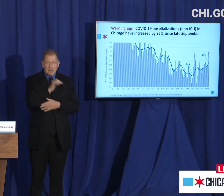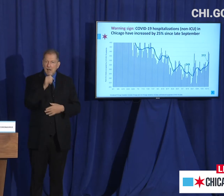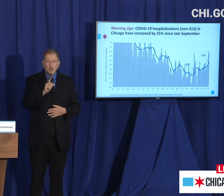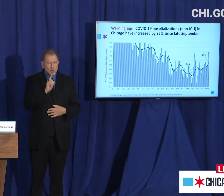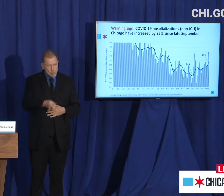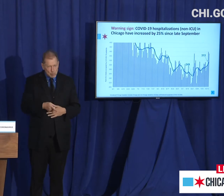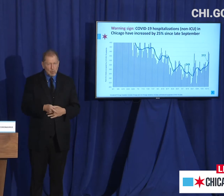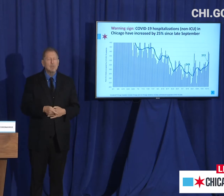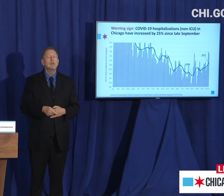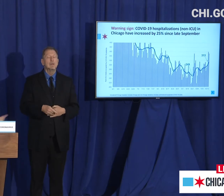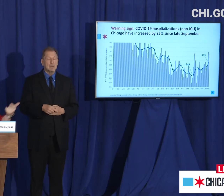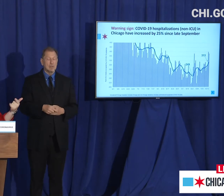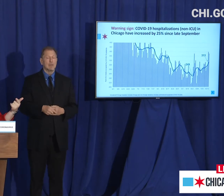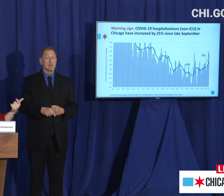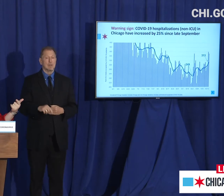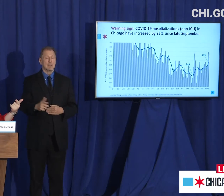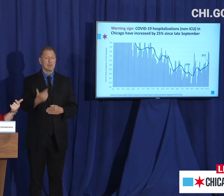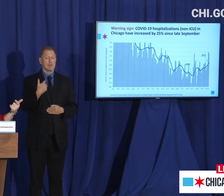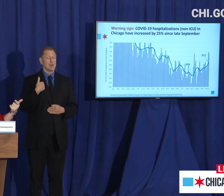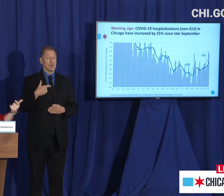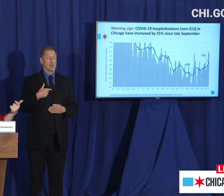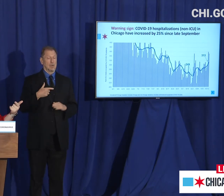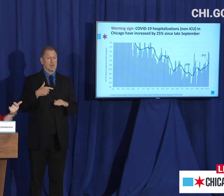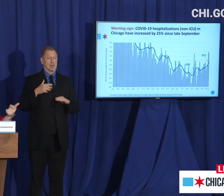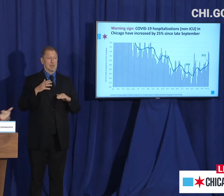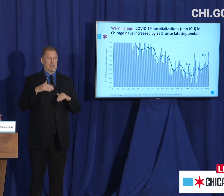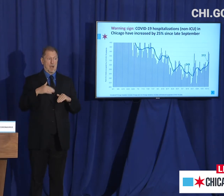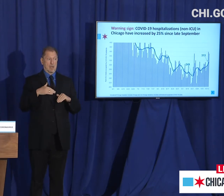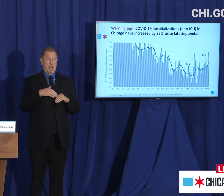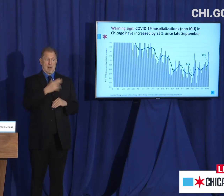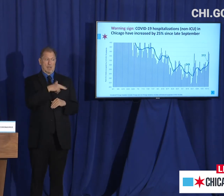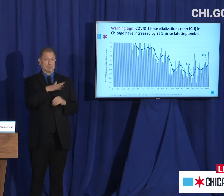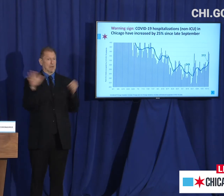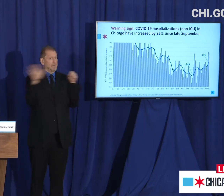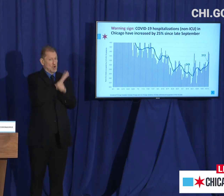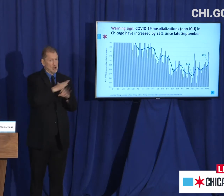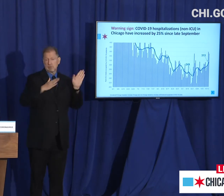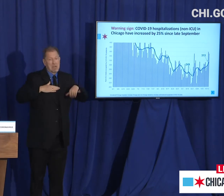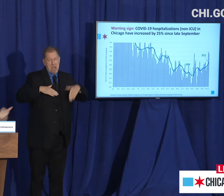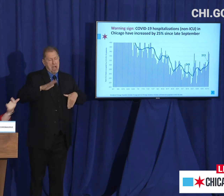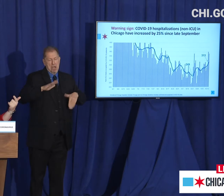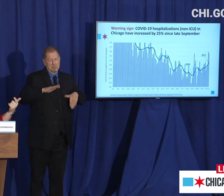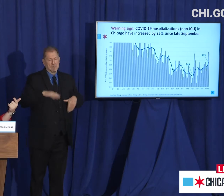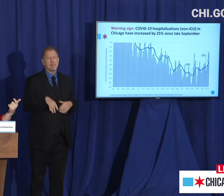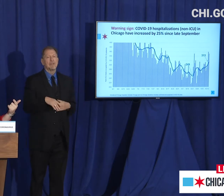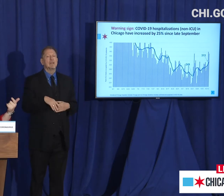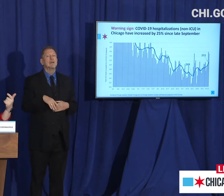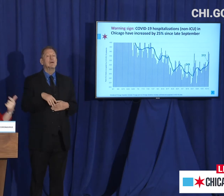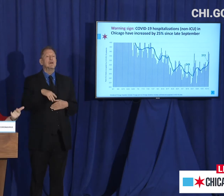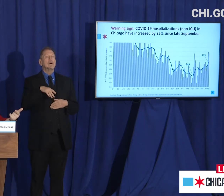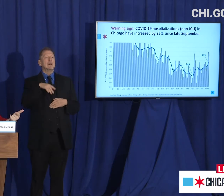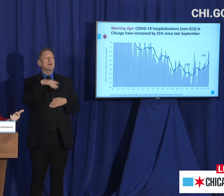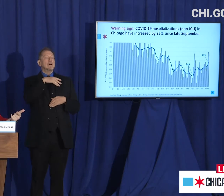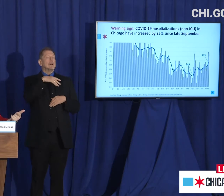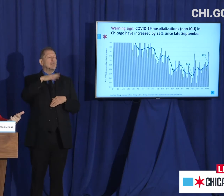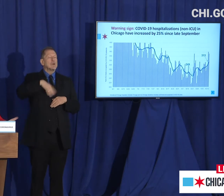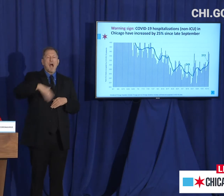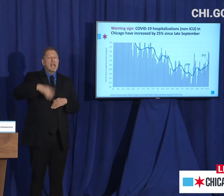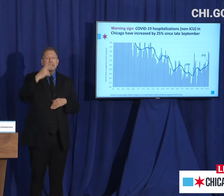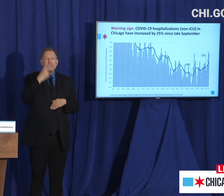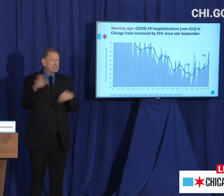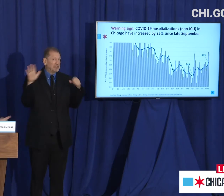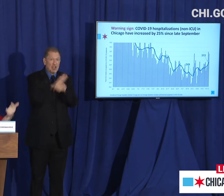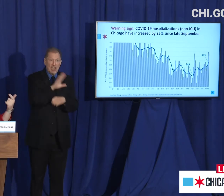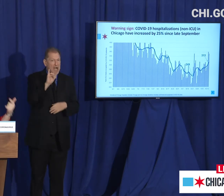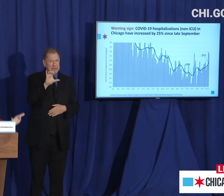yet seen major increases in hospitalizations. We have not yet seen major increases in ICU.